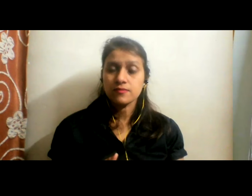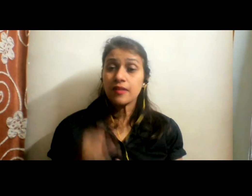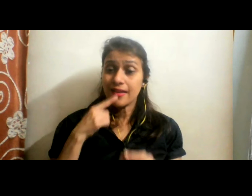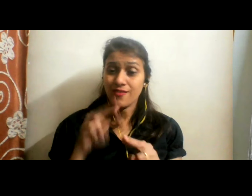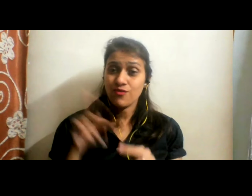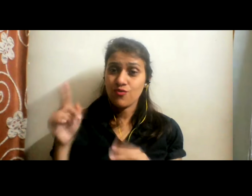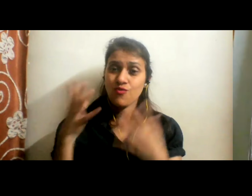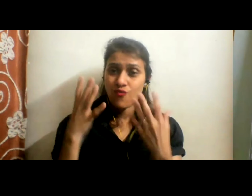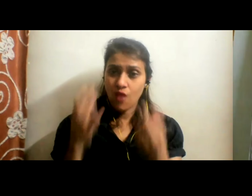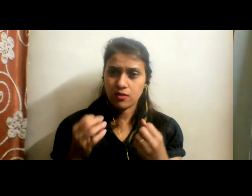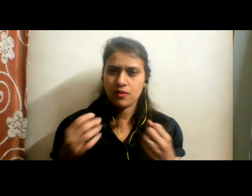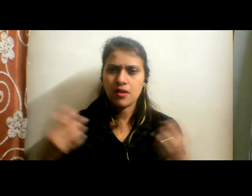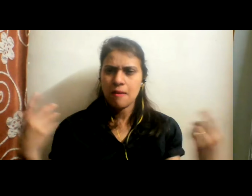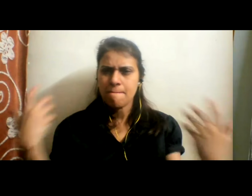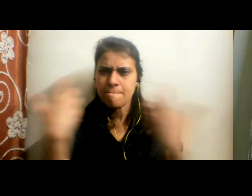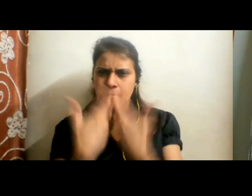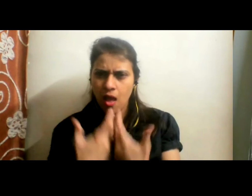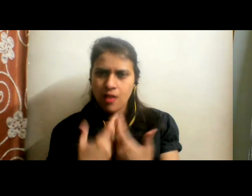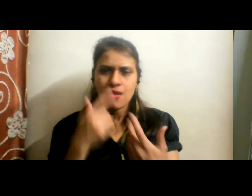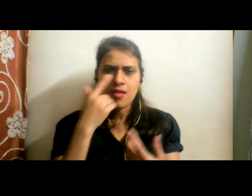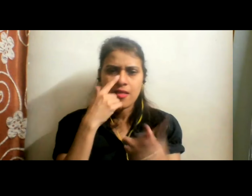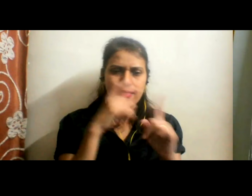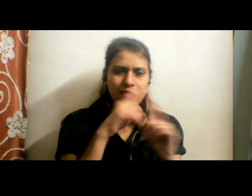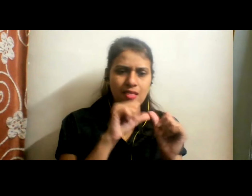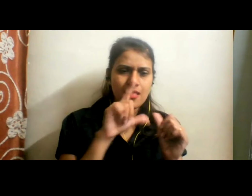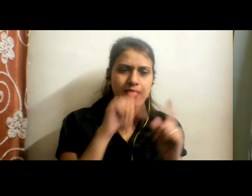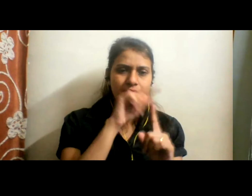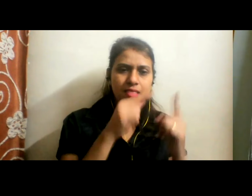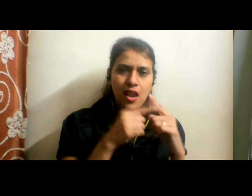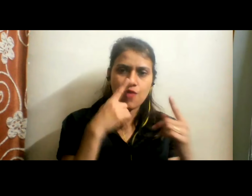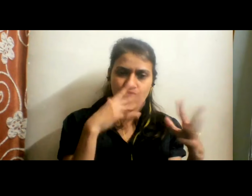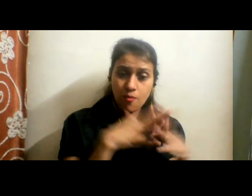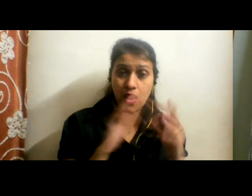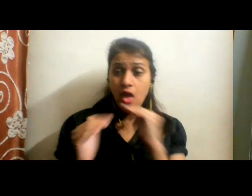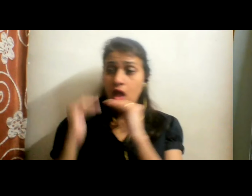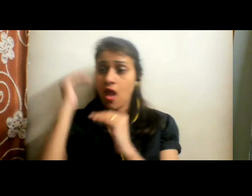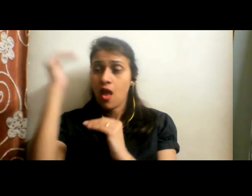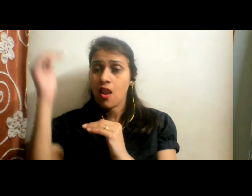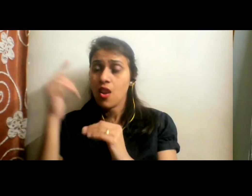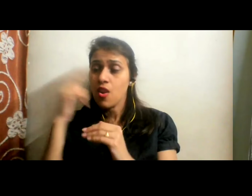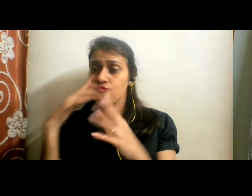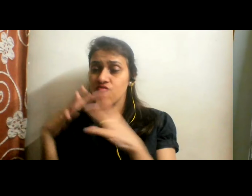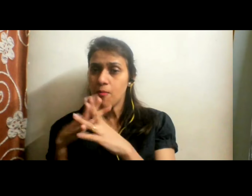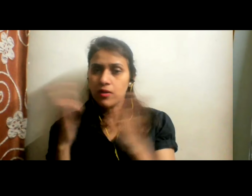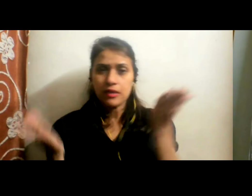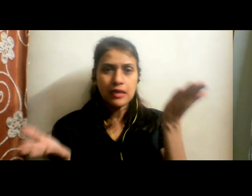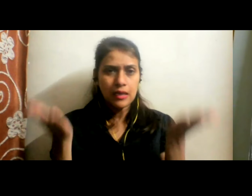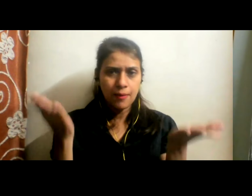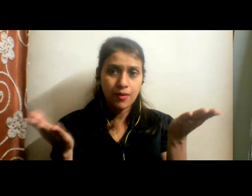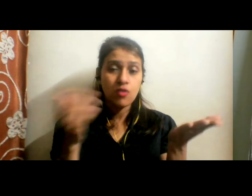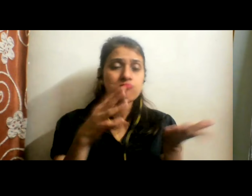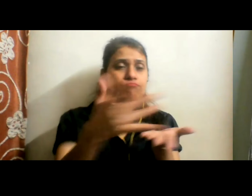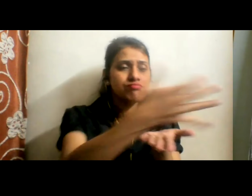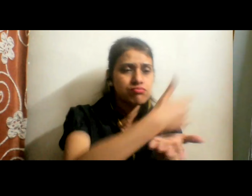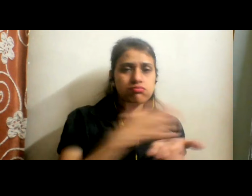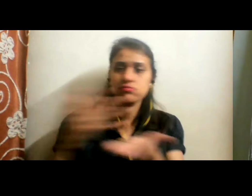show a contrast between the experiences of Dalit women and higher caste women, you can totally do that. You can collect data from both sets of